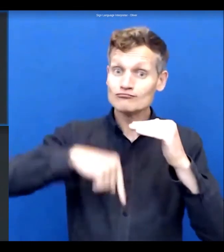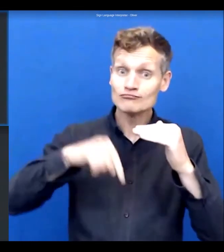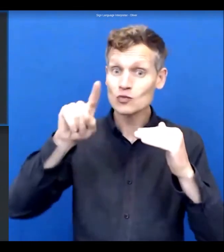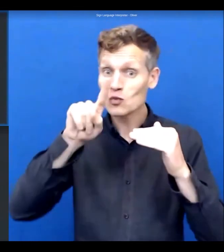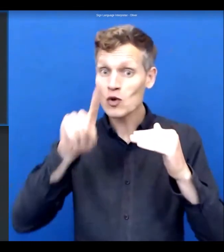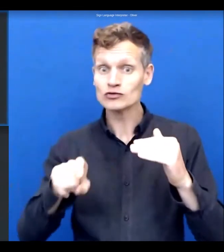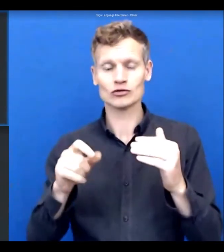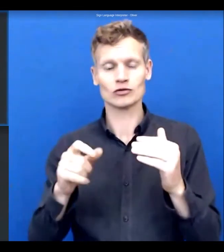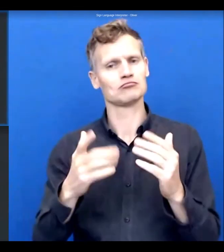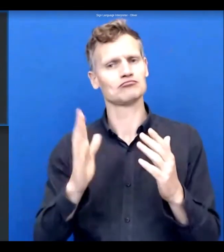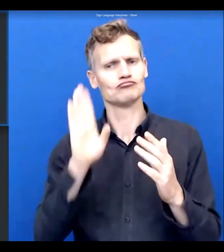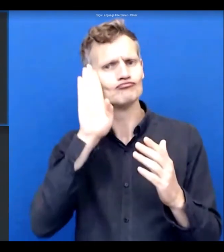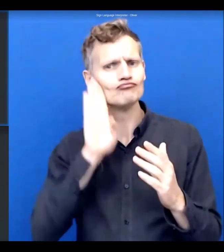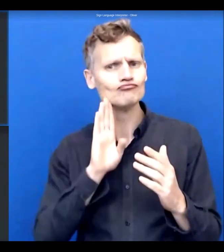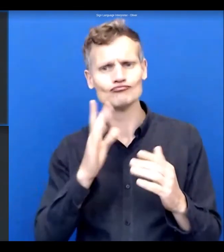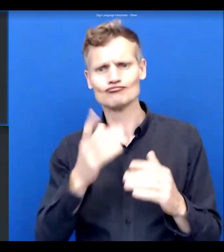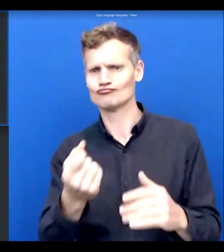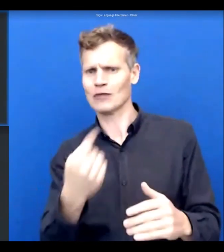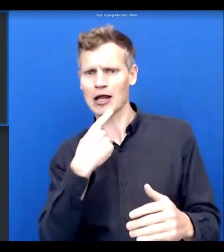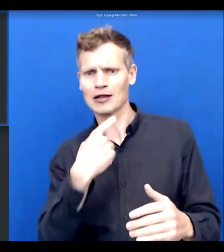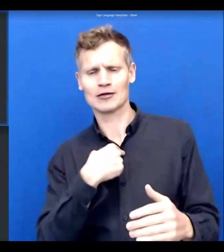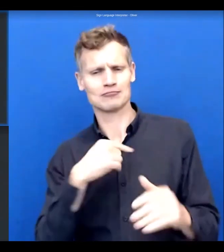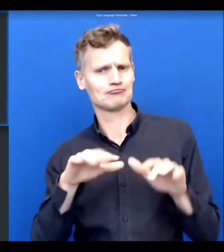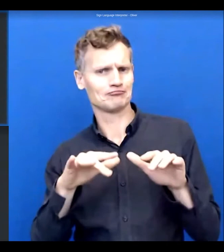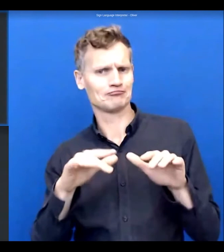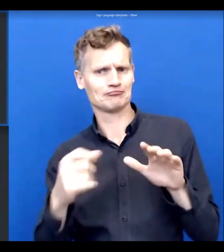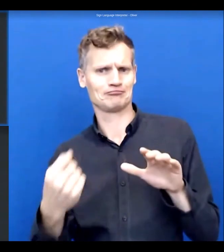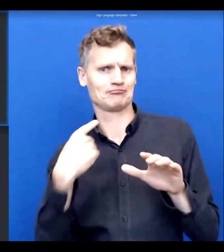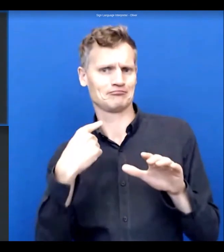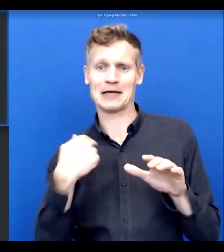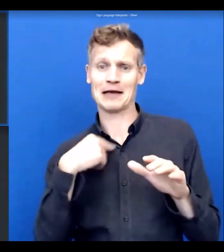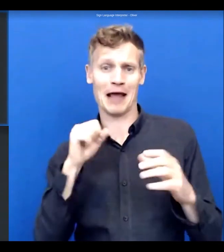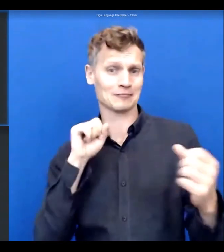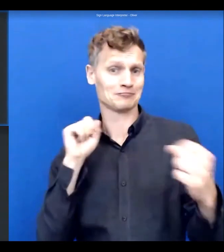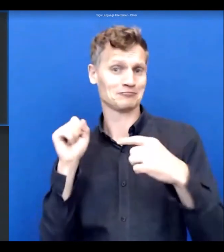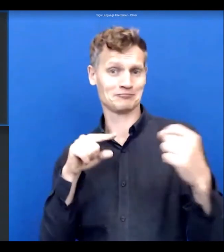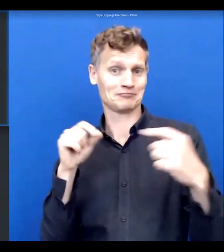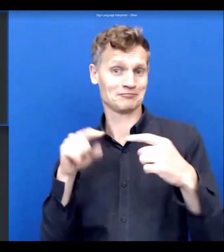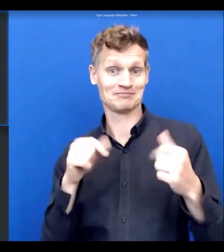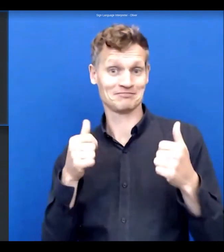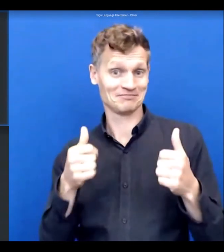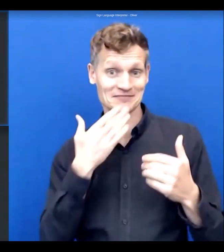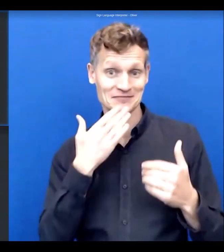us. We could share ideas and opinions.